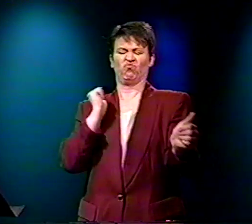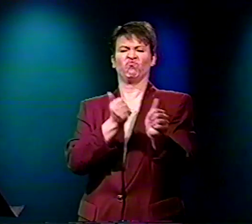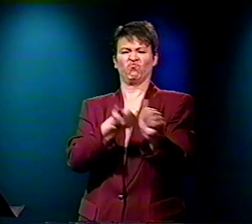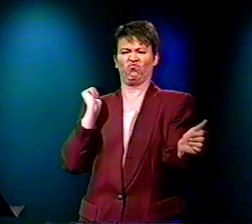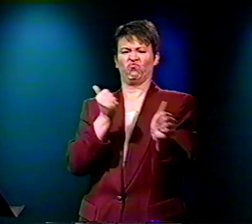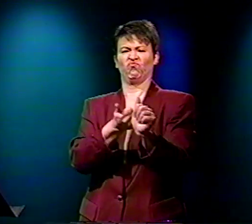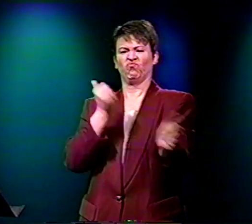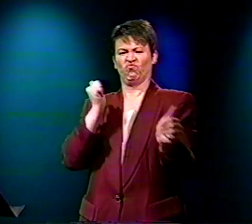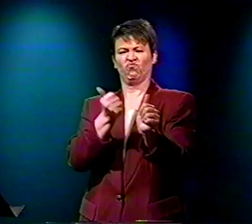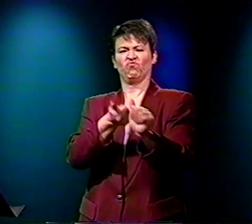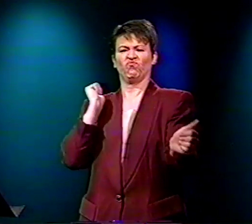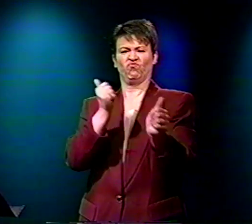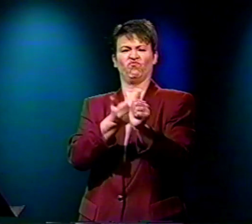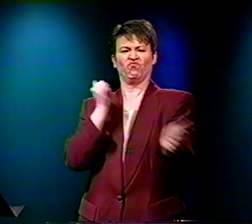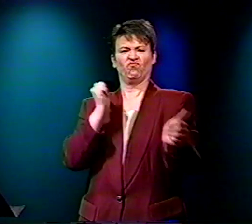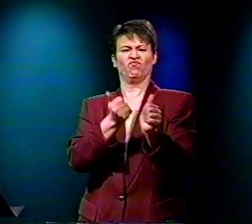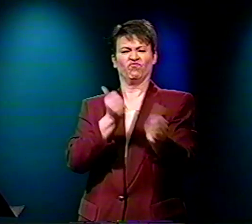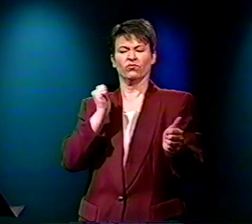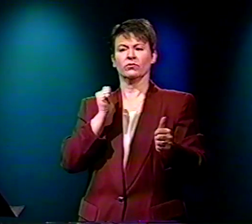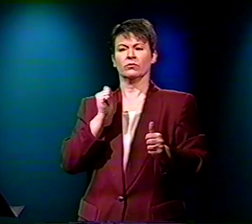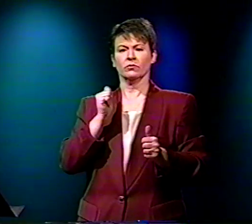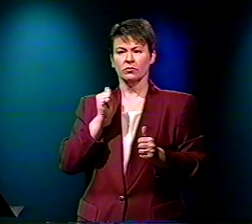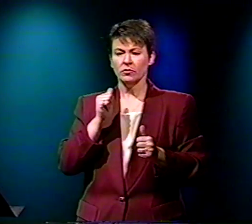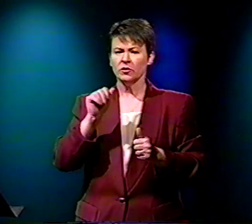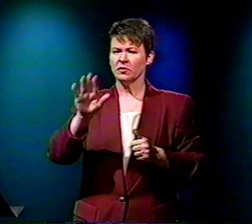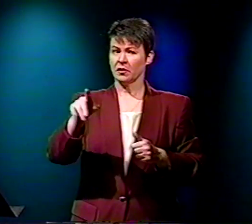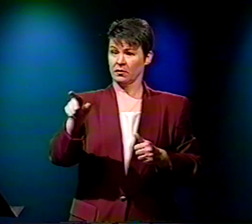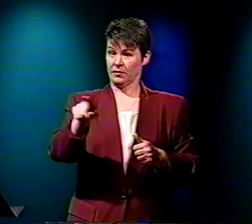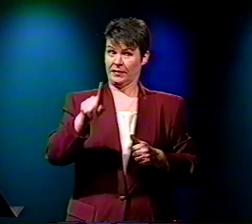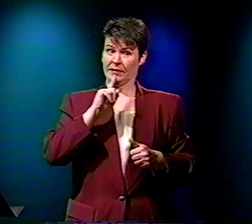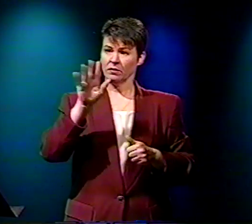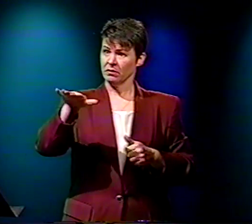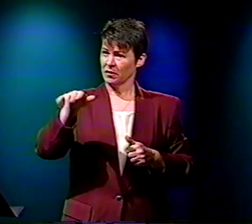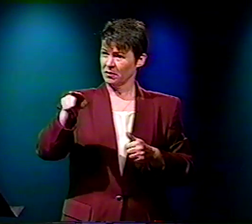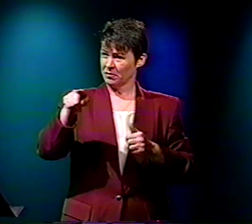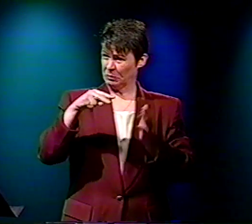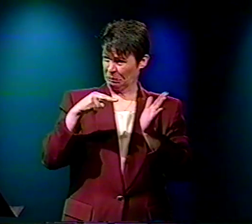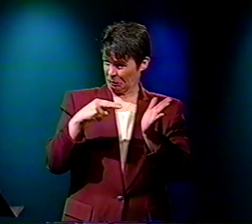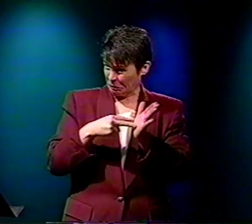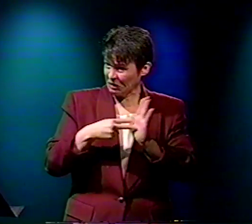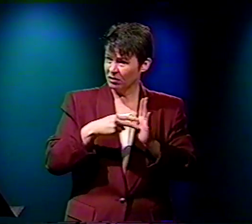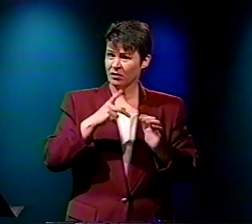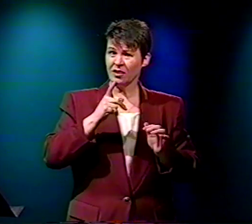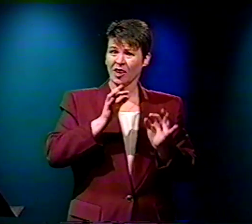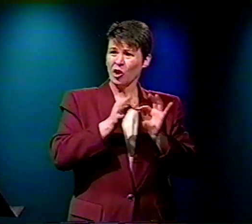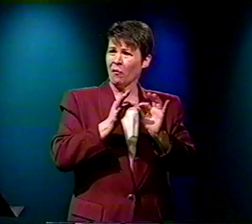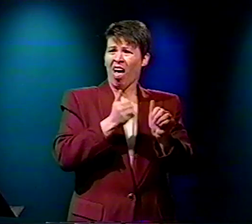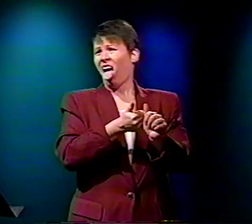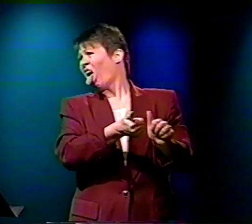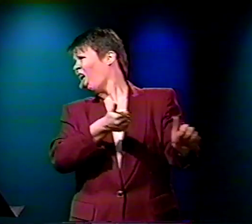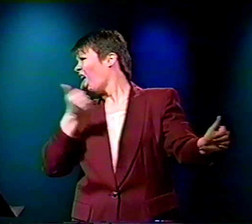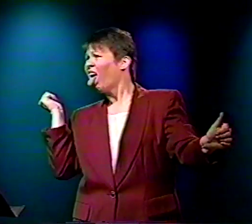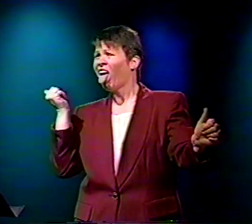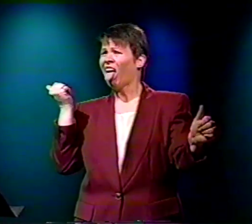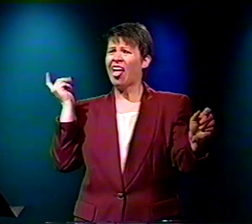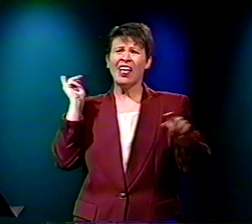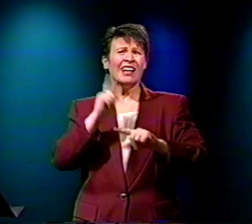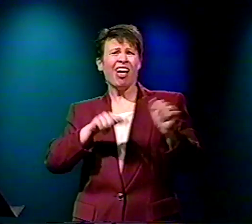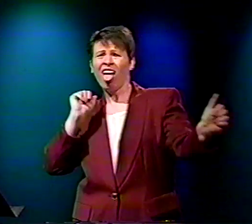the sign which, you know, we might consider as being behind or something of that nature, but to a deaf person it means you're going to be